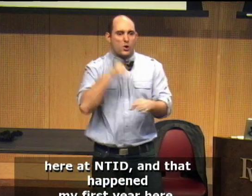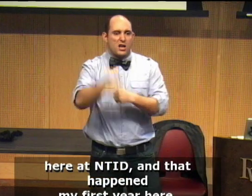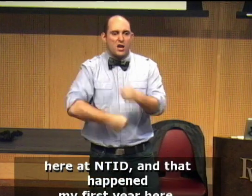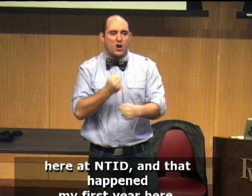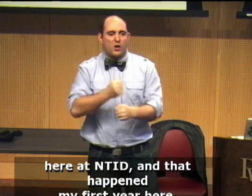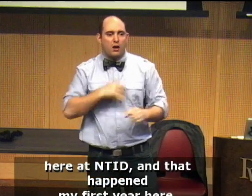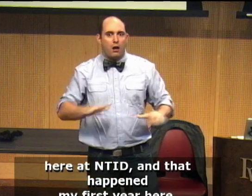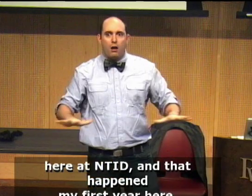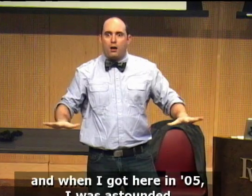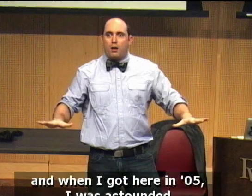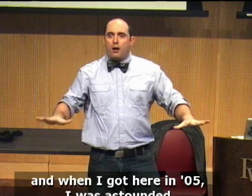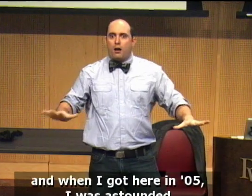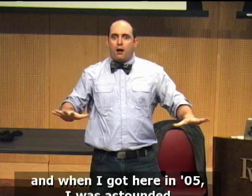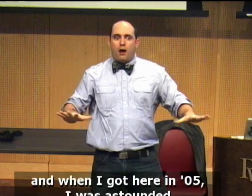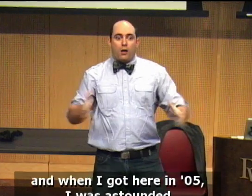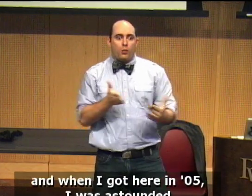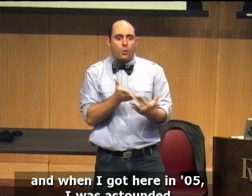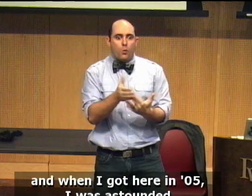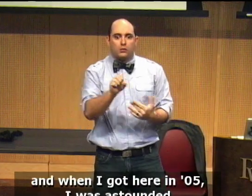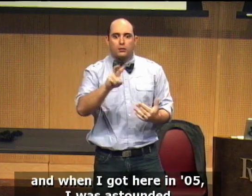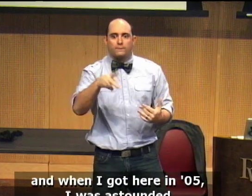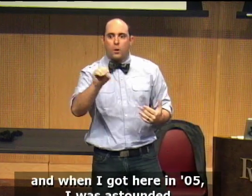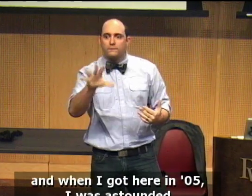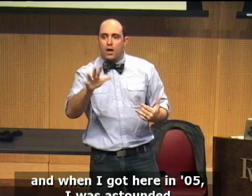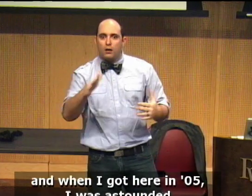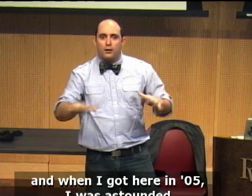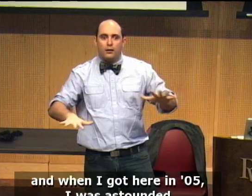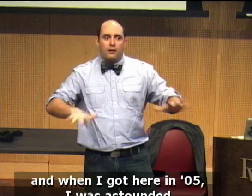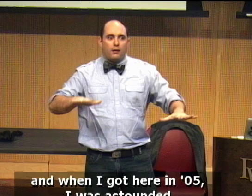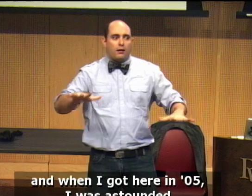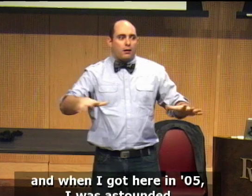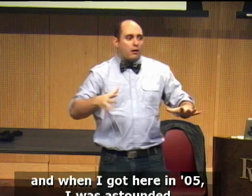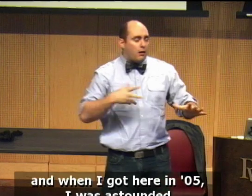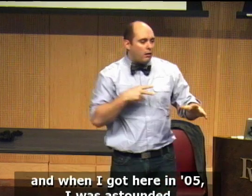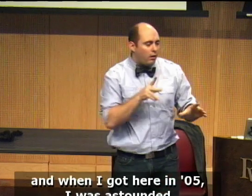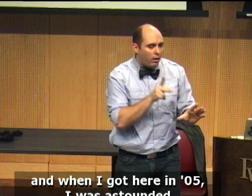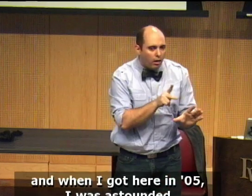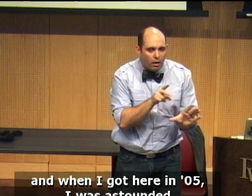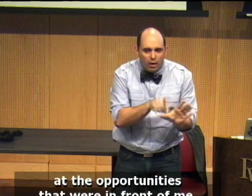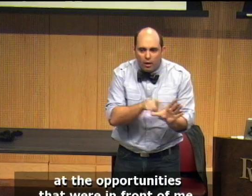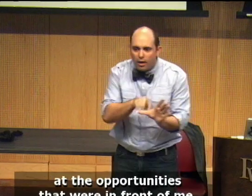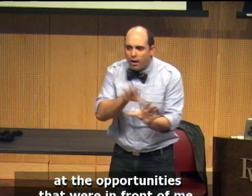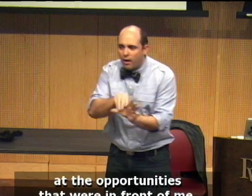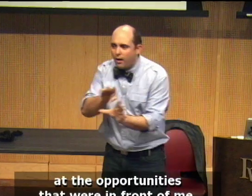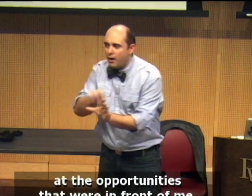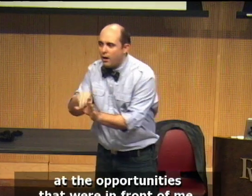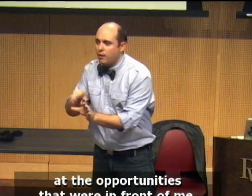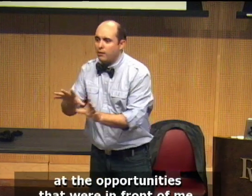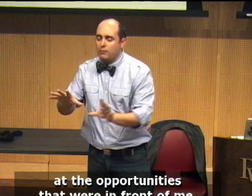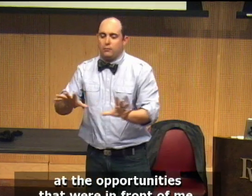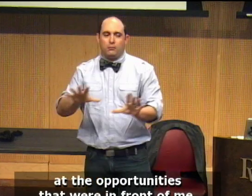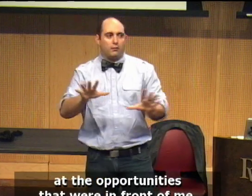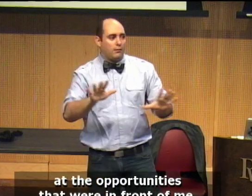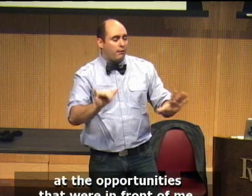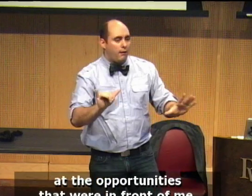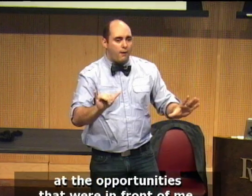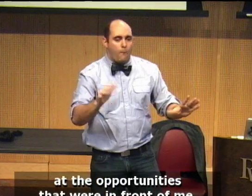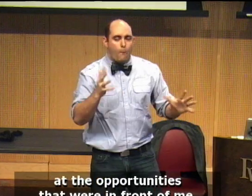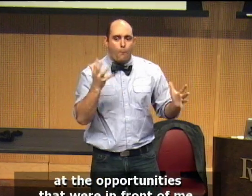here. And when I got here in '05, I was astounded at the opportunities that were in front of me, and I